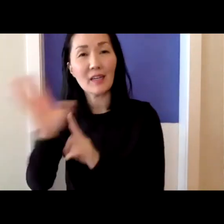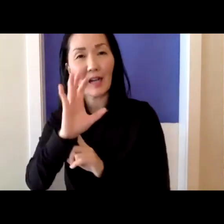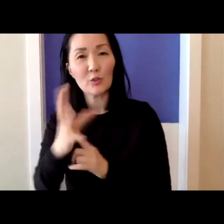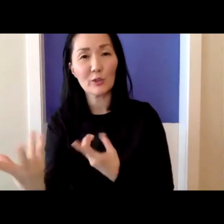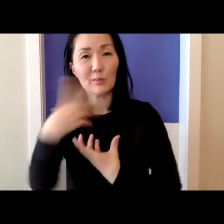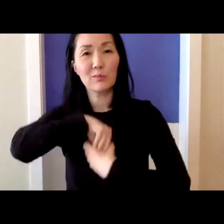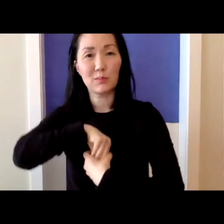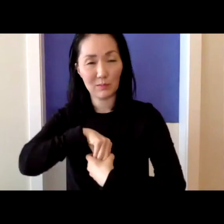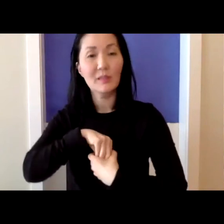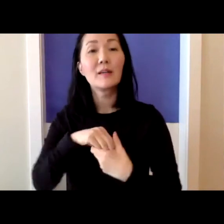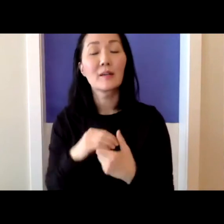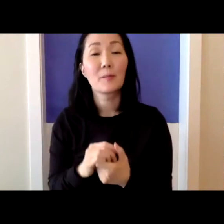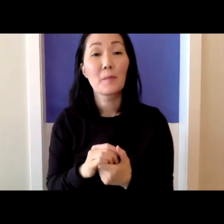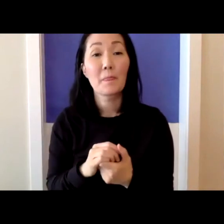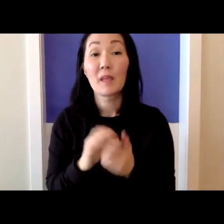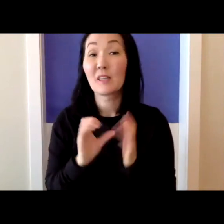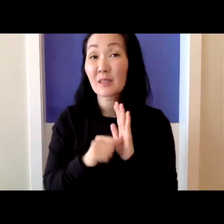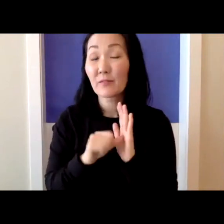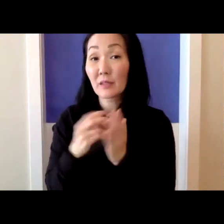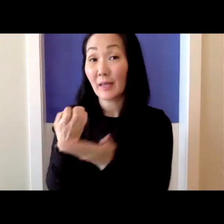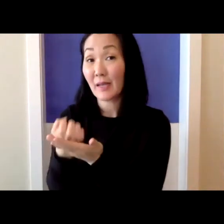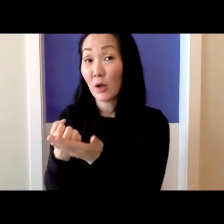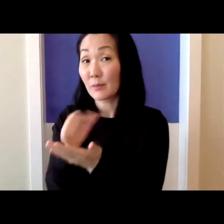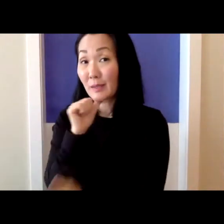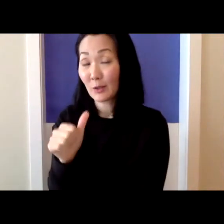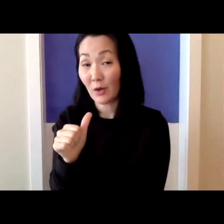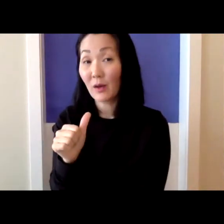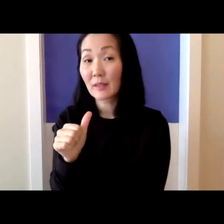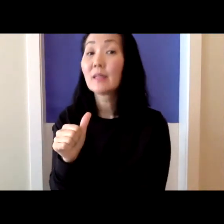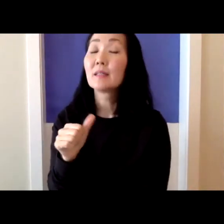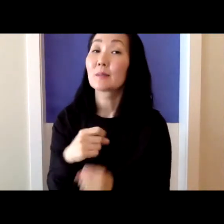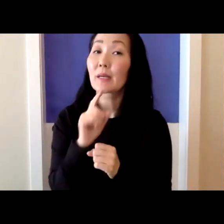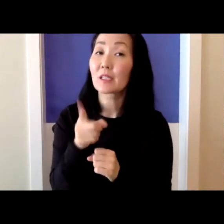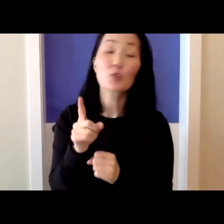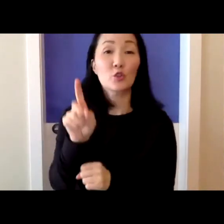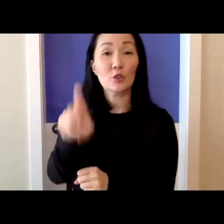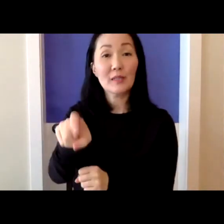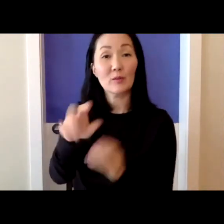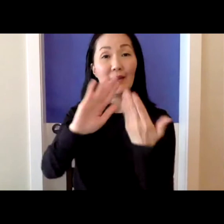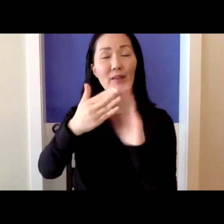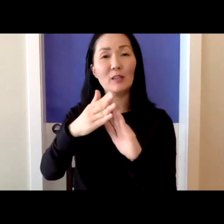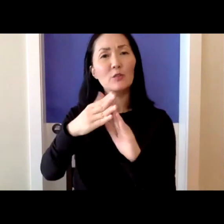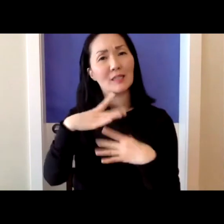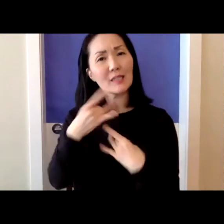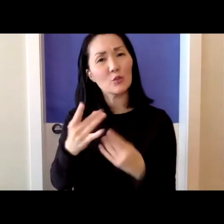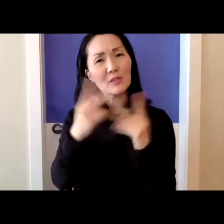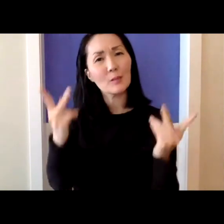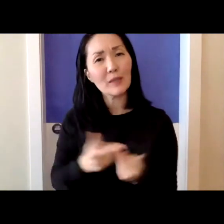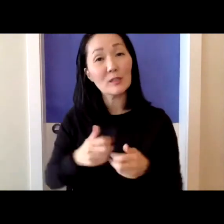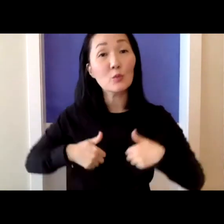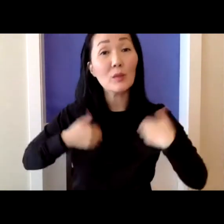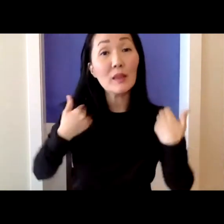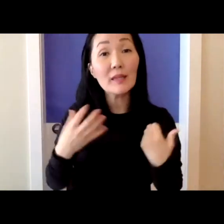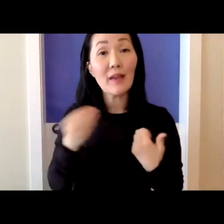highlight that, you know, it's not just about the economy, it's about making downtown an interesting place to visit and live in.